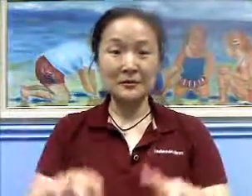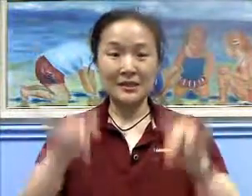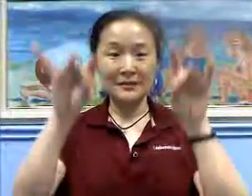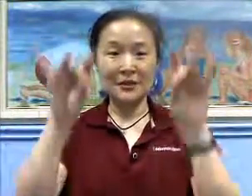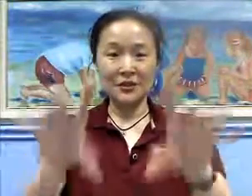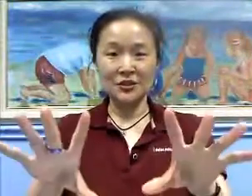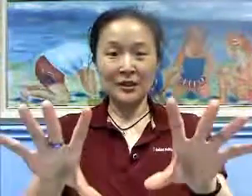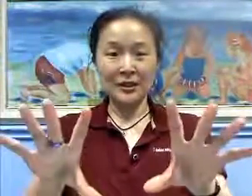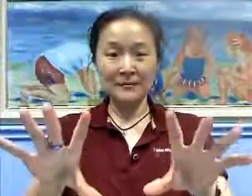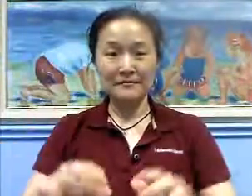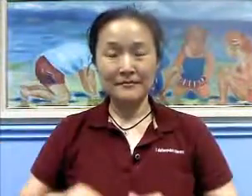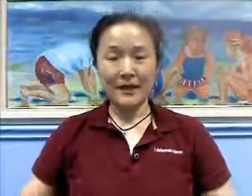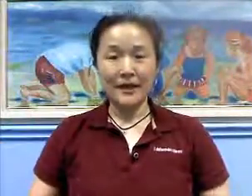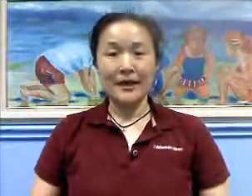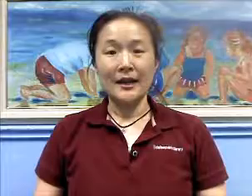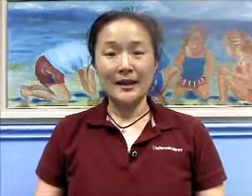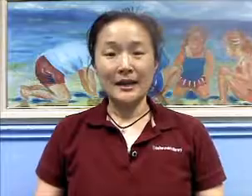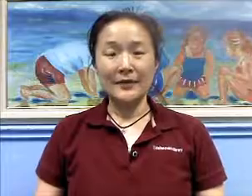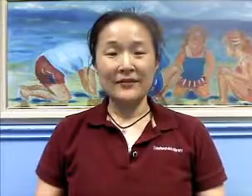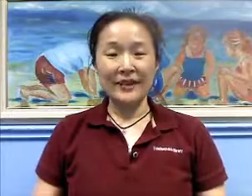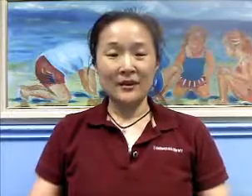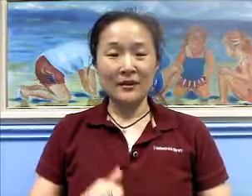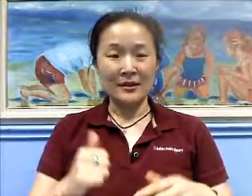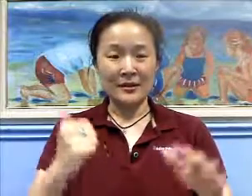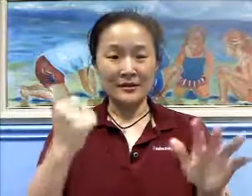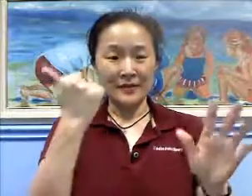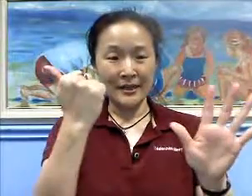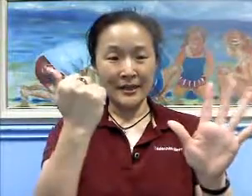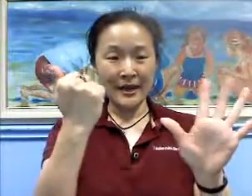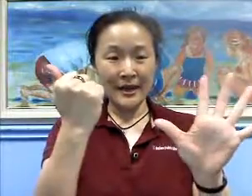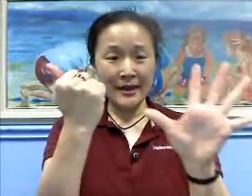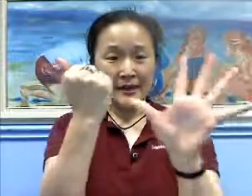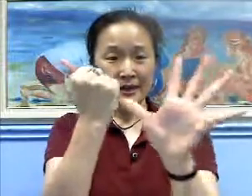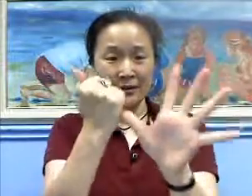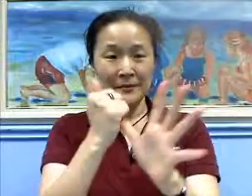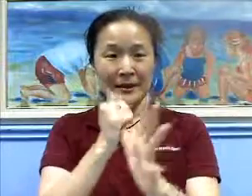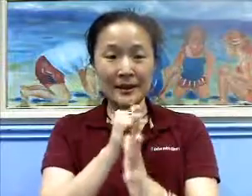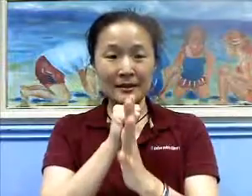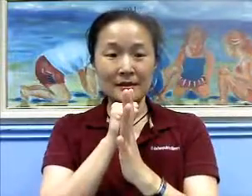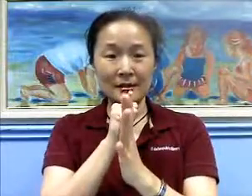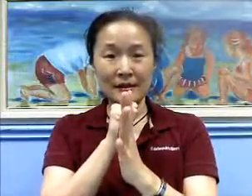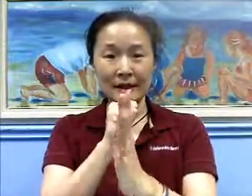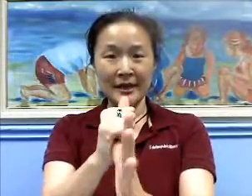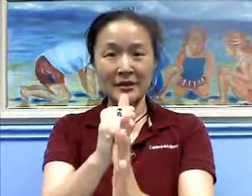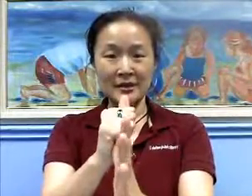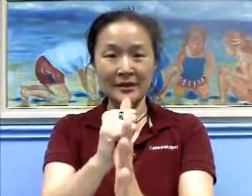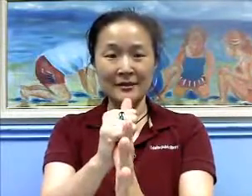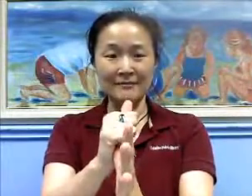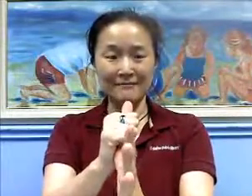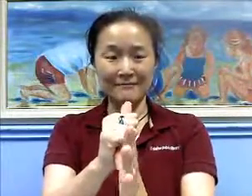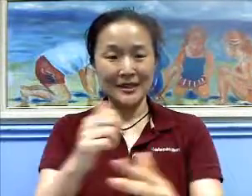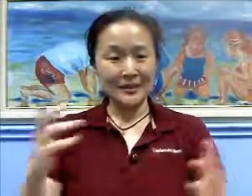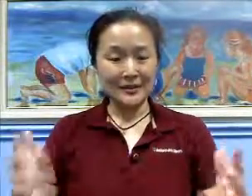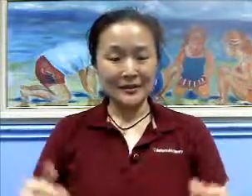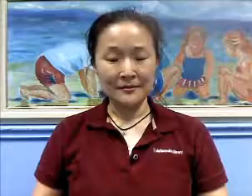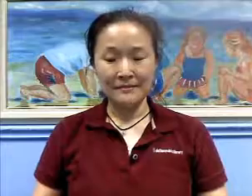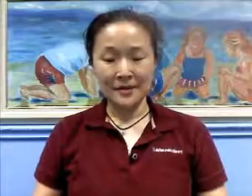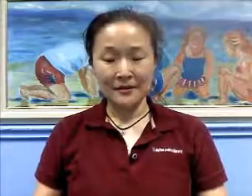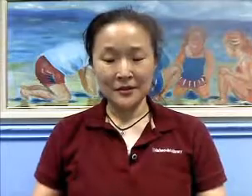kangaroos, Australia. And next we have Antarctica. Take the A and open hand, Antarctica. So those